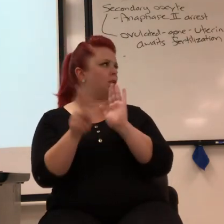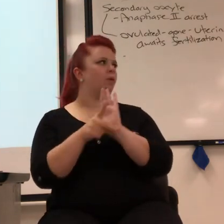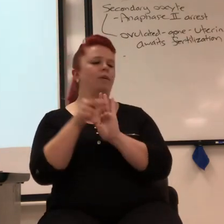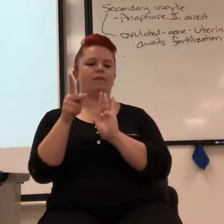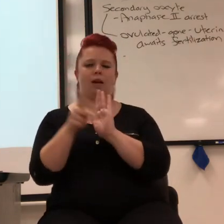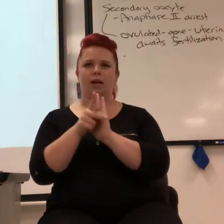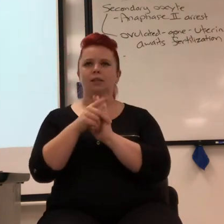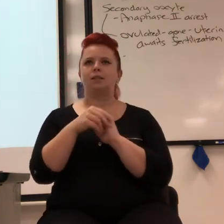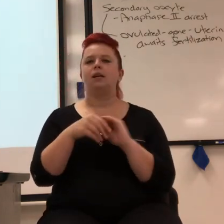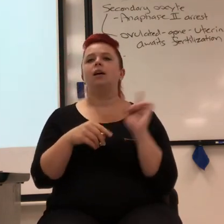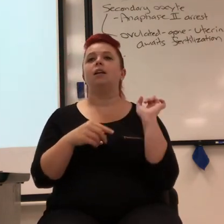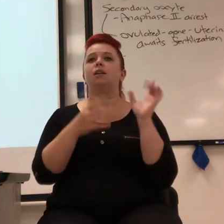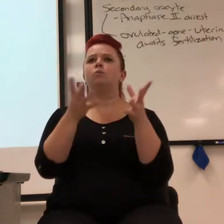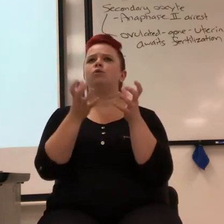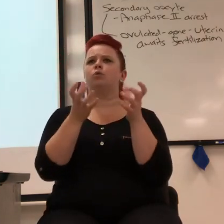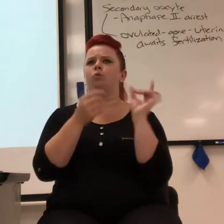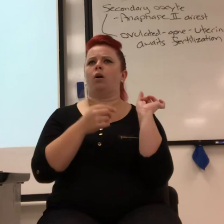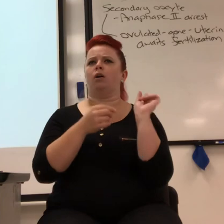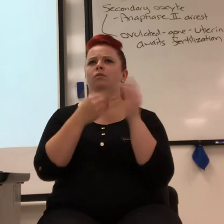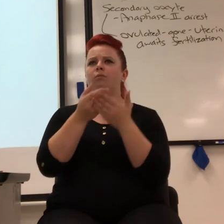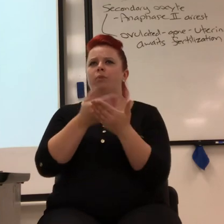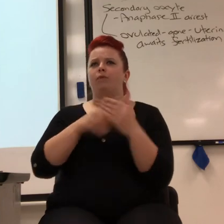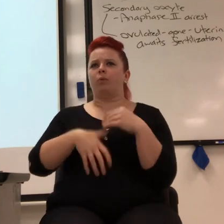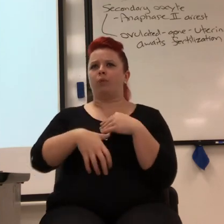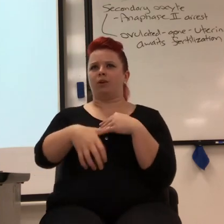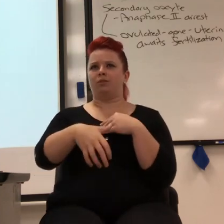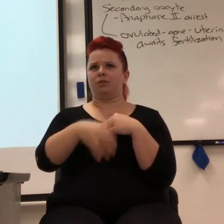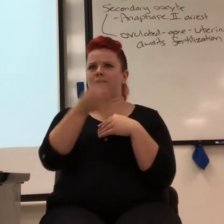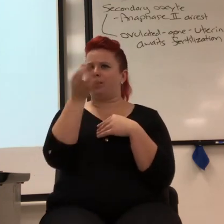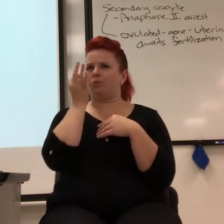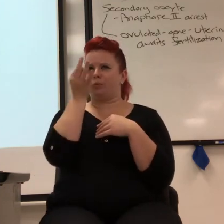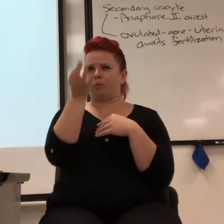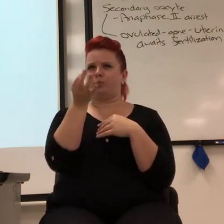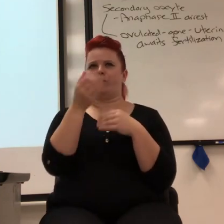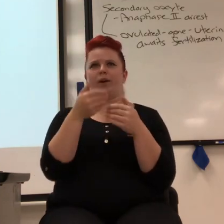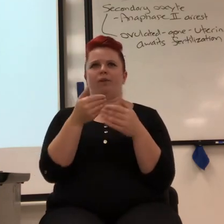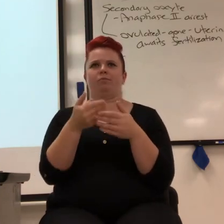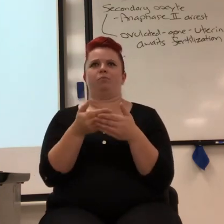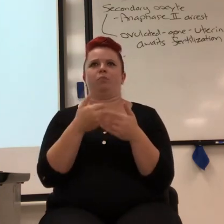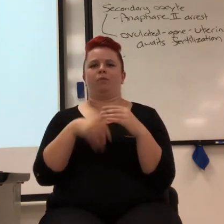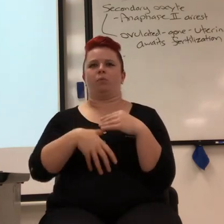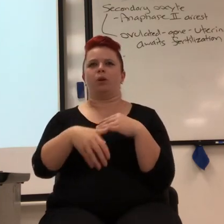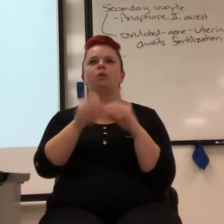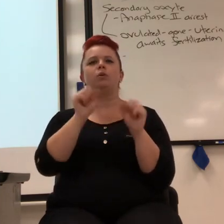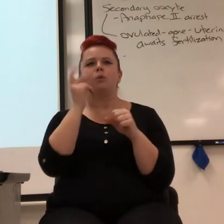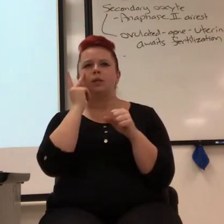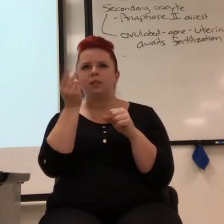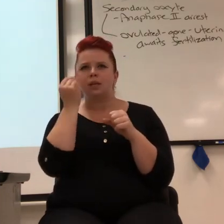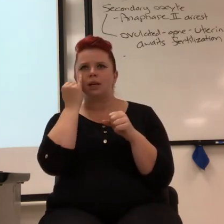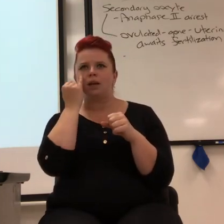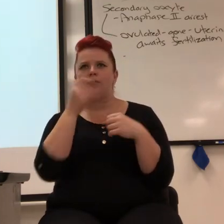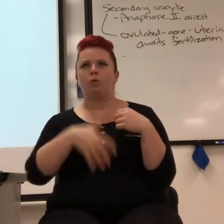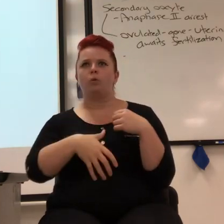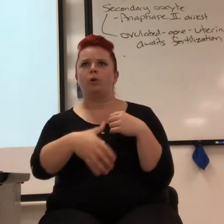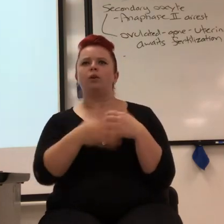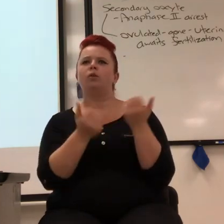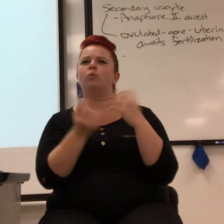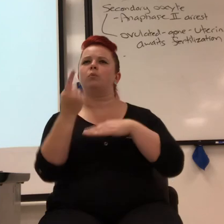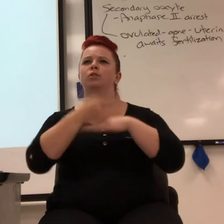pregnancy. I mean, this is what you want right before pregnancy. Because if you conceived, if you got pregnant, what day did it